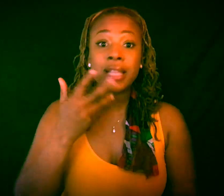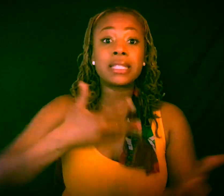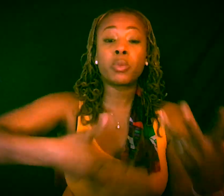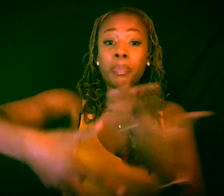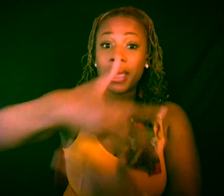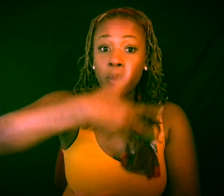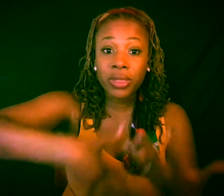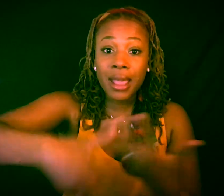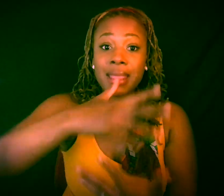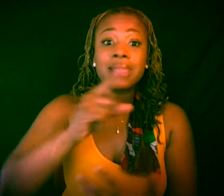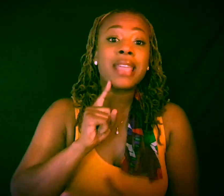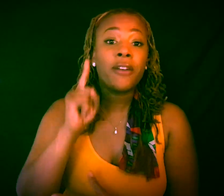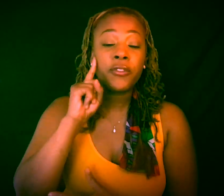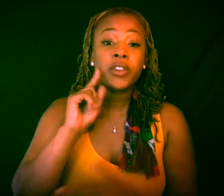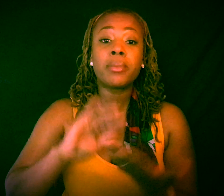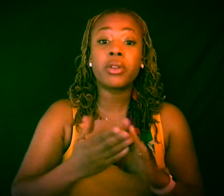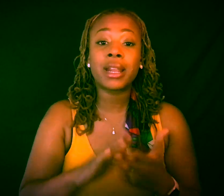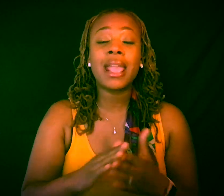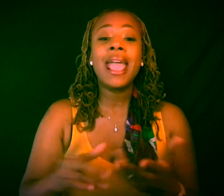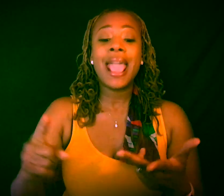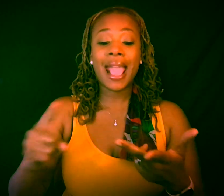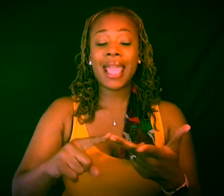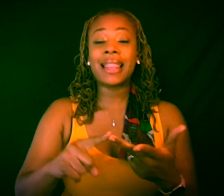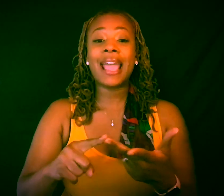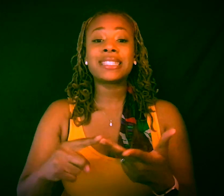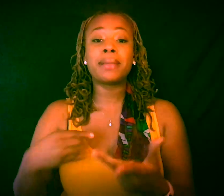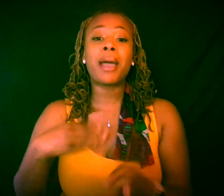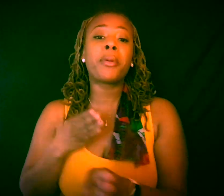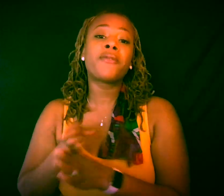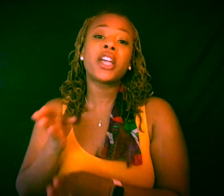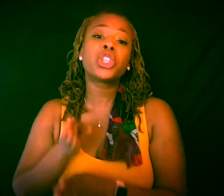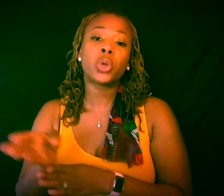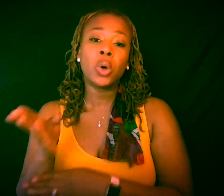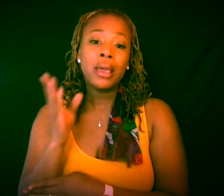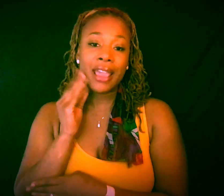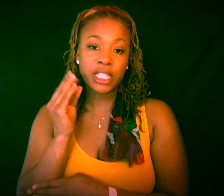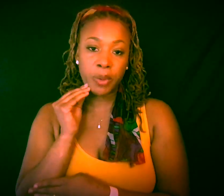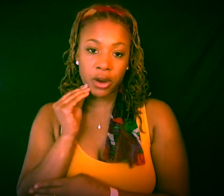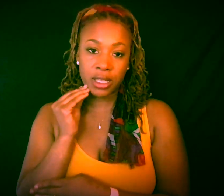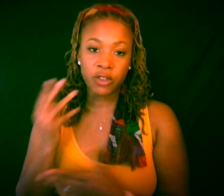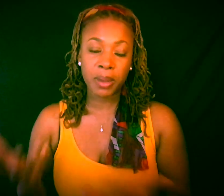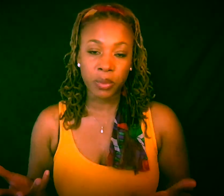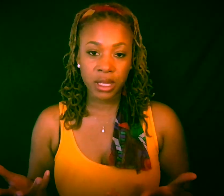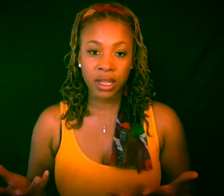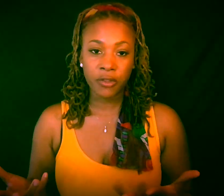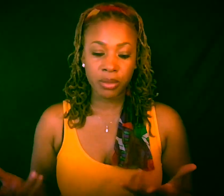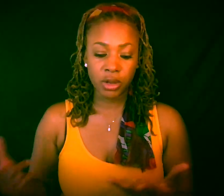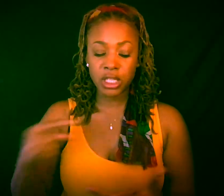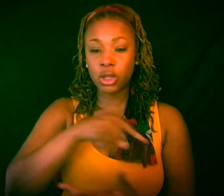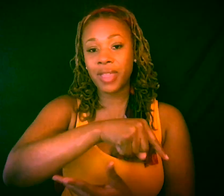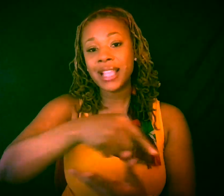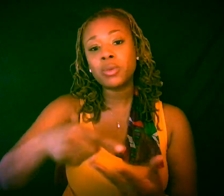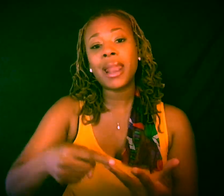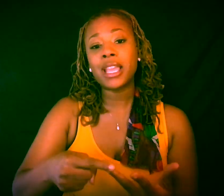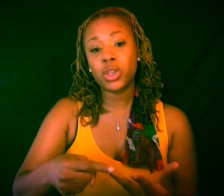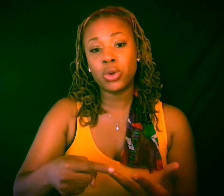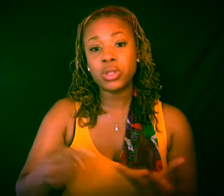experience being within the deaf community, and lastly, my professional experience of being within the deaf community. So that's what I use